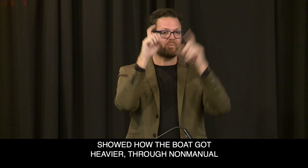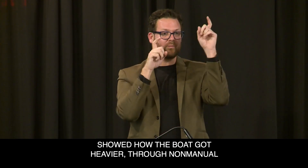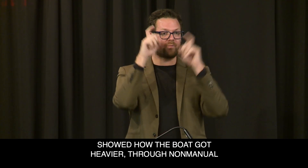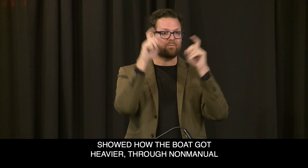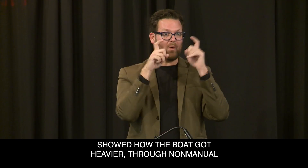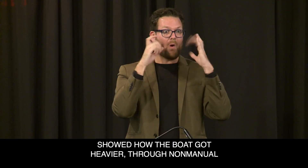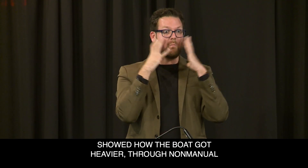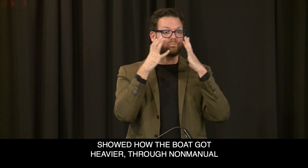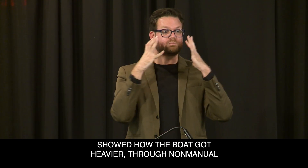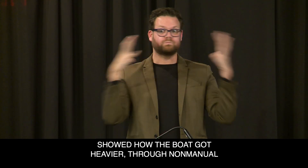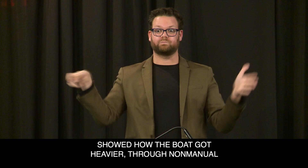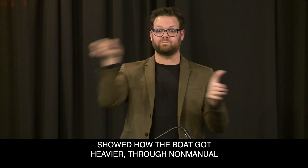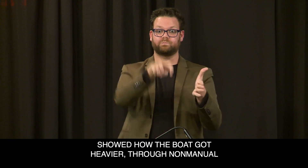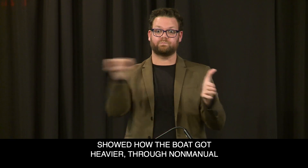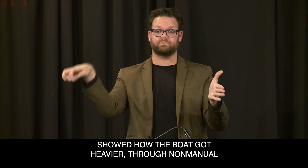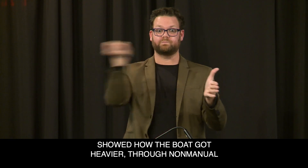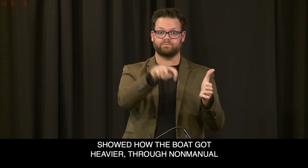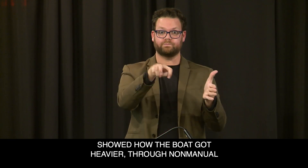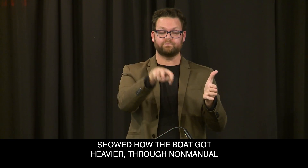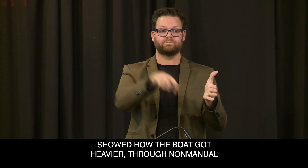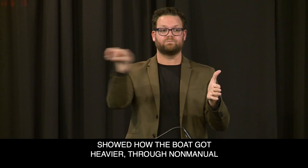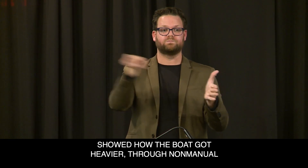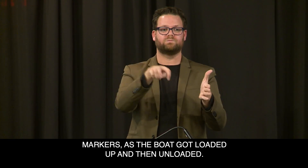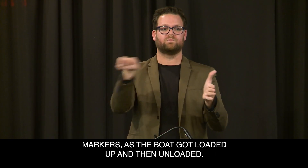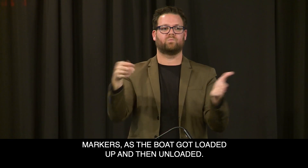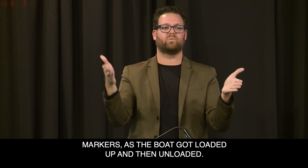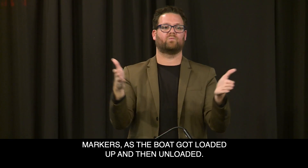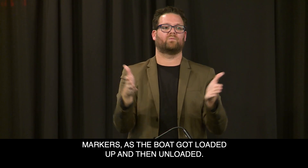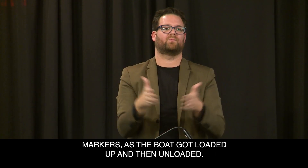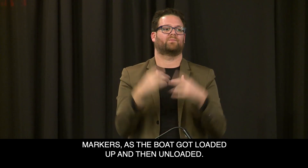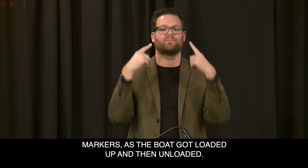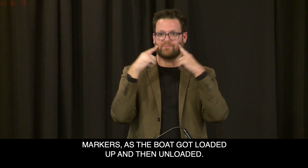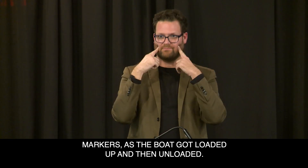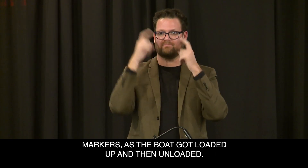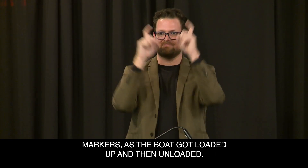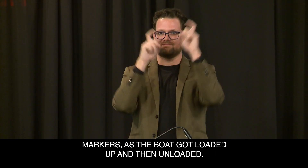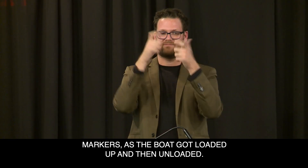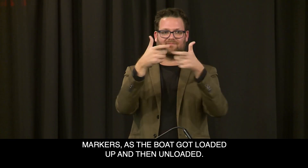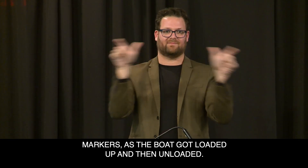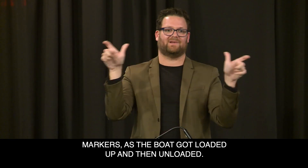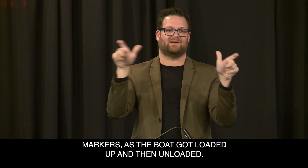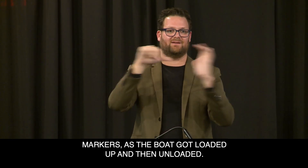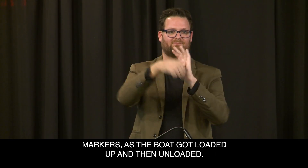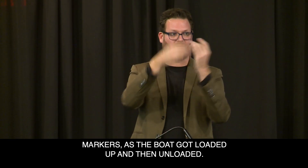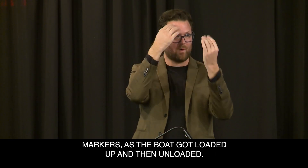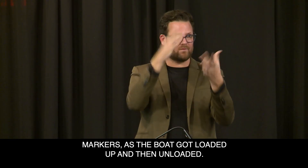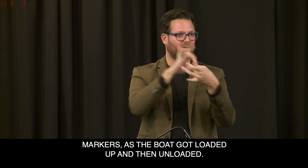showed how the boat got heavier through non-manual markers as the boat got loaded up and then